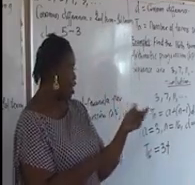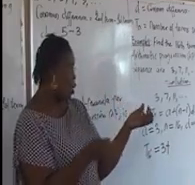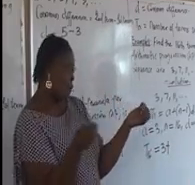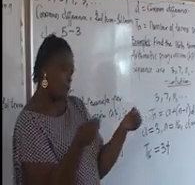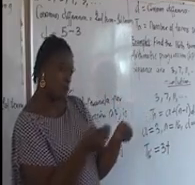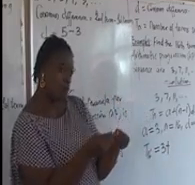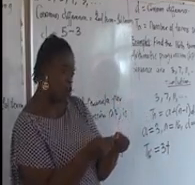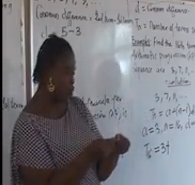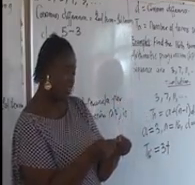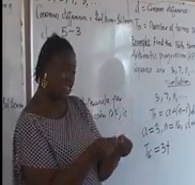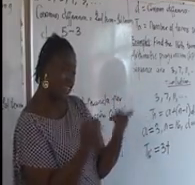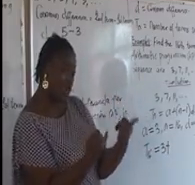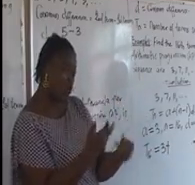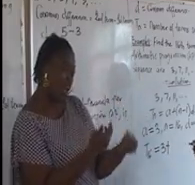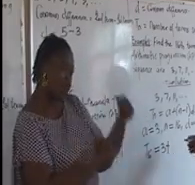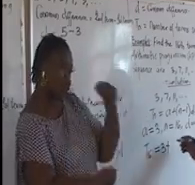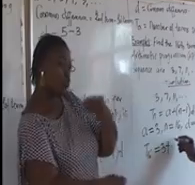plus, we are substituting